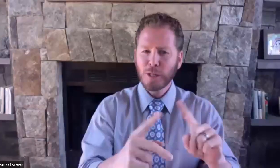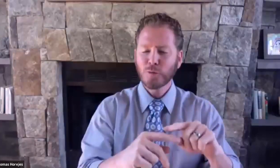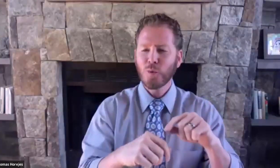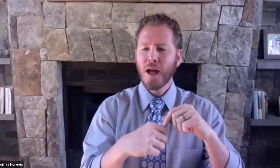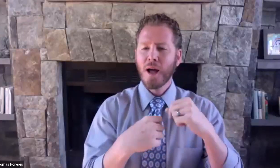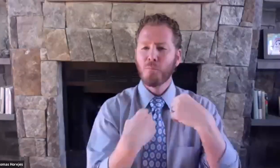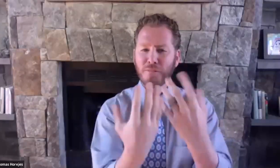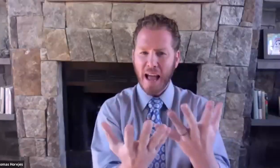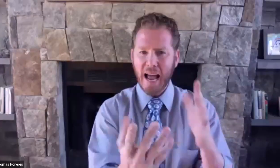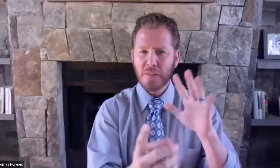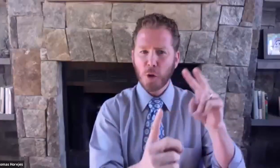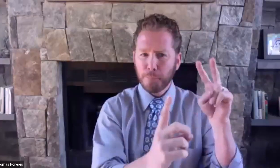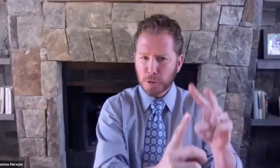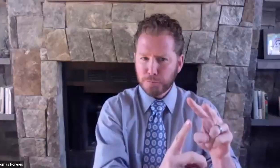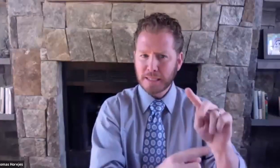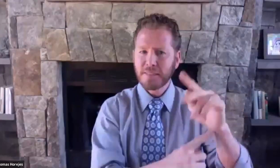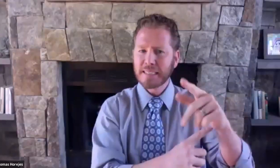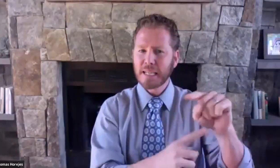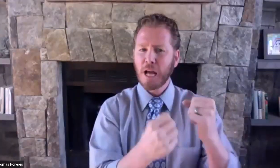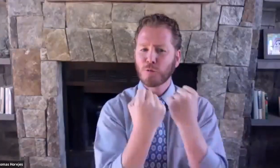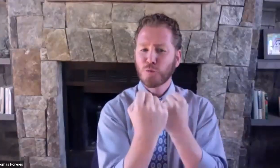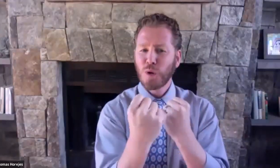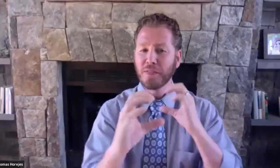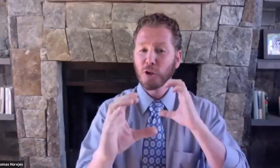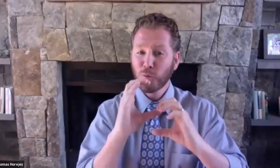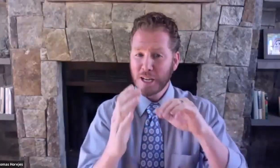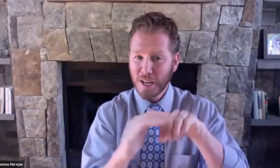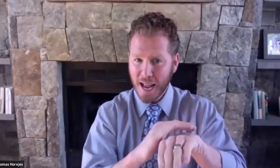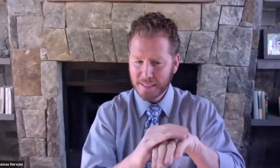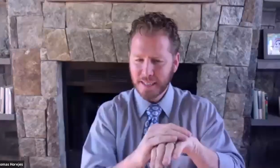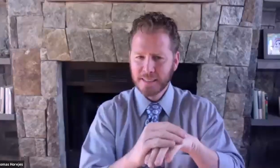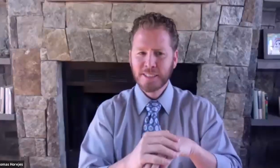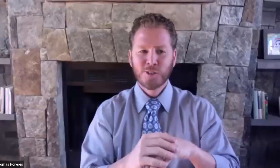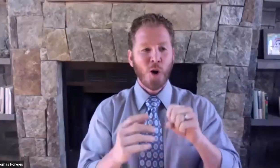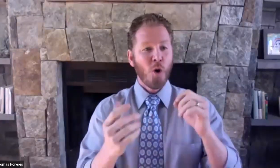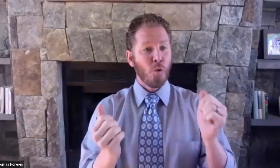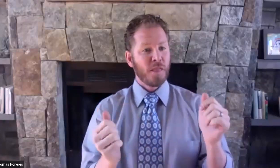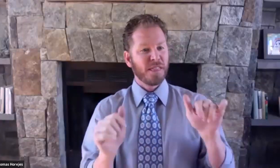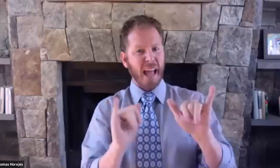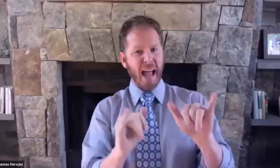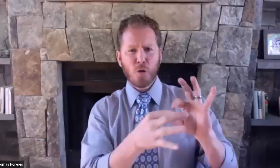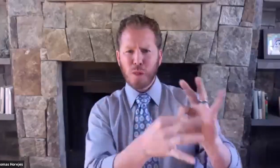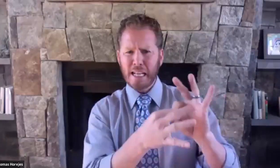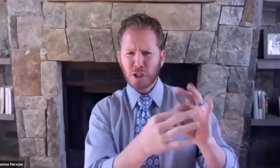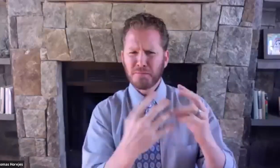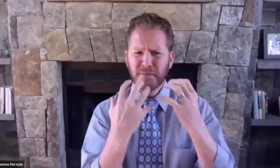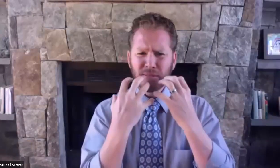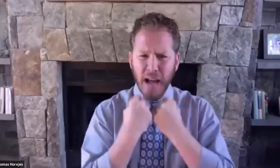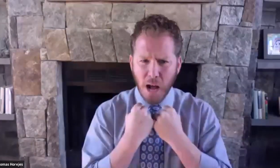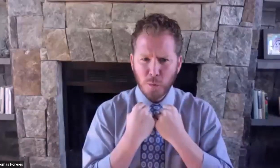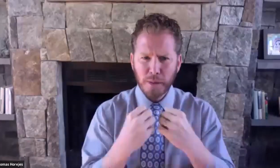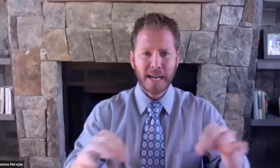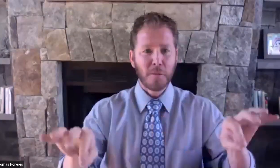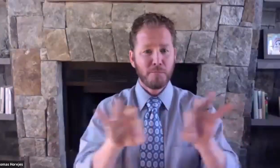provider, often they don't have the opportunity, they're not given the opportunity to provide their perspective and some tips that